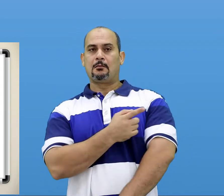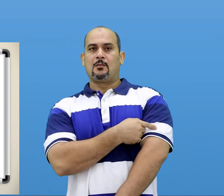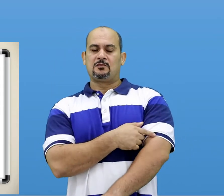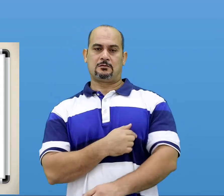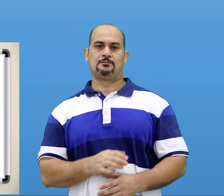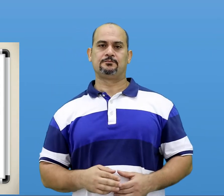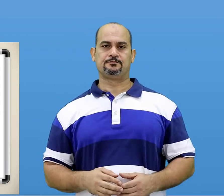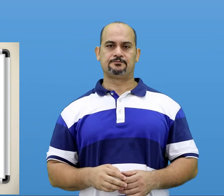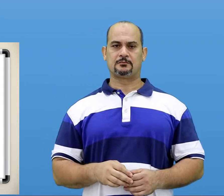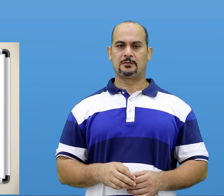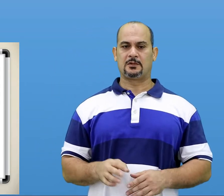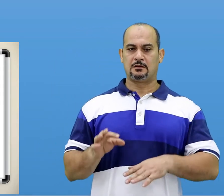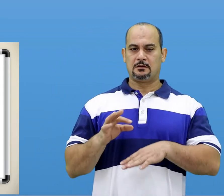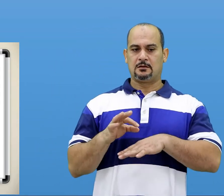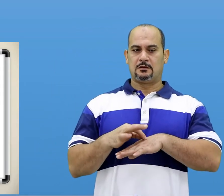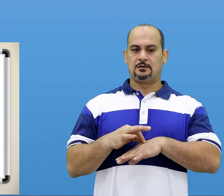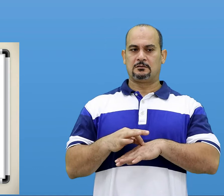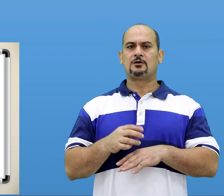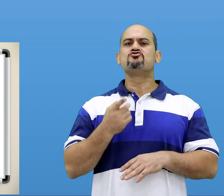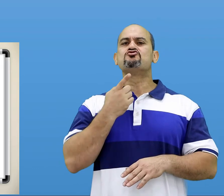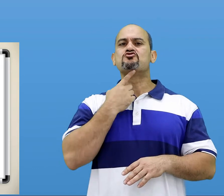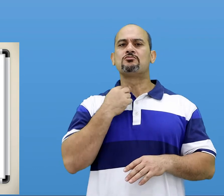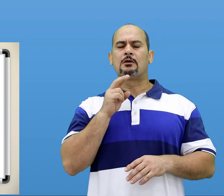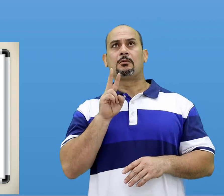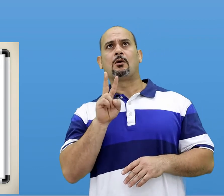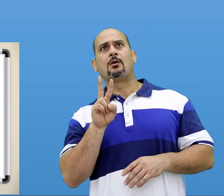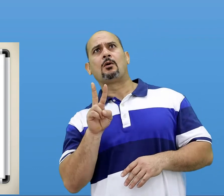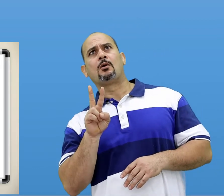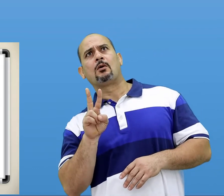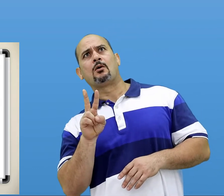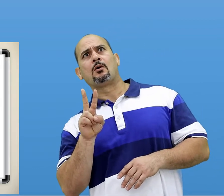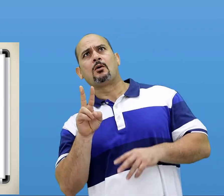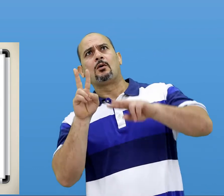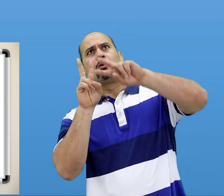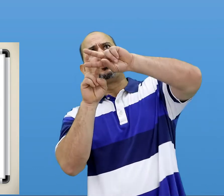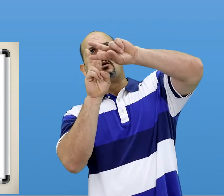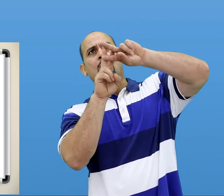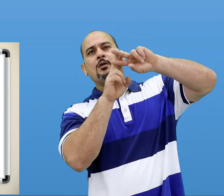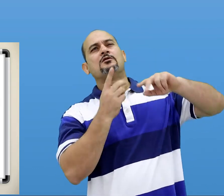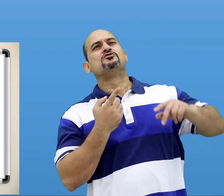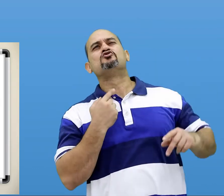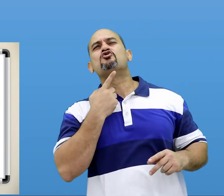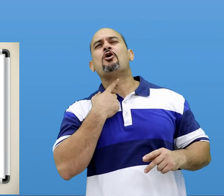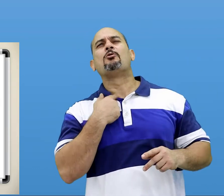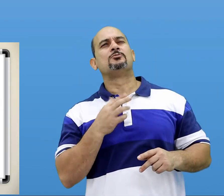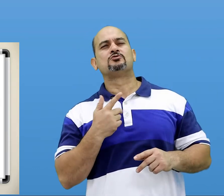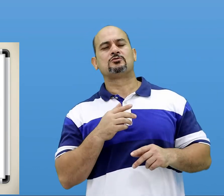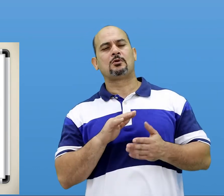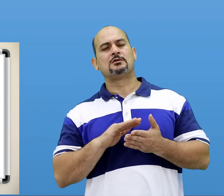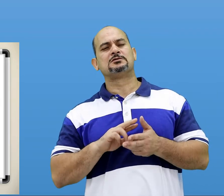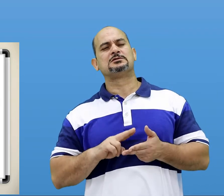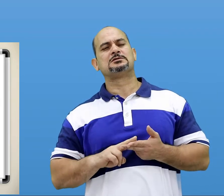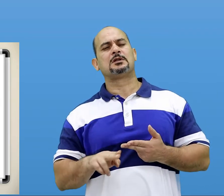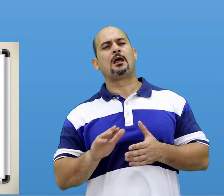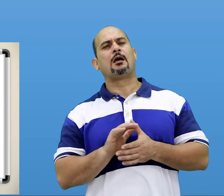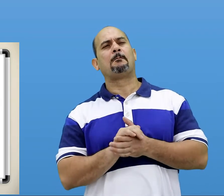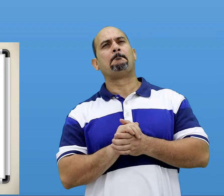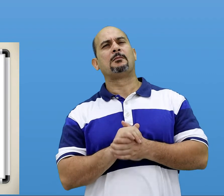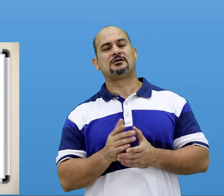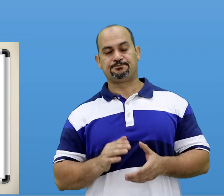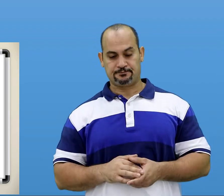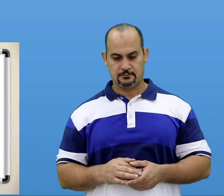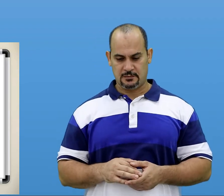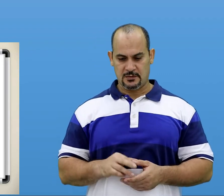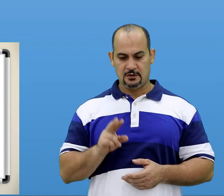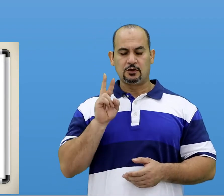Here's an example. People like to gaze into the stars. It gives them peace. Try to